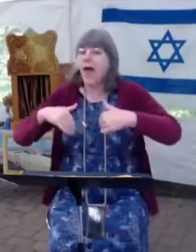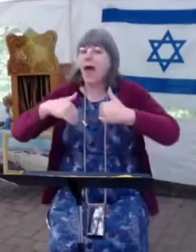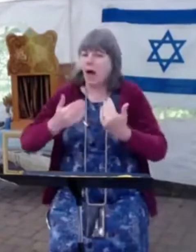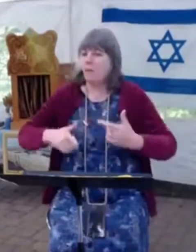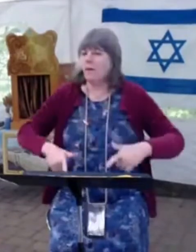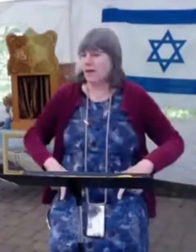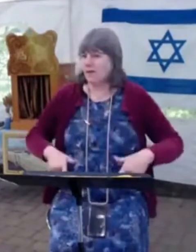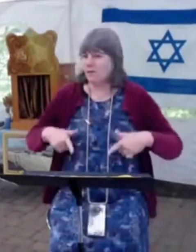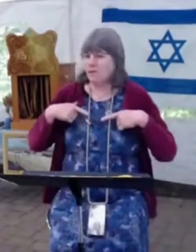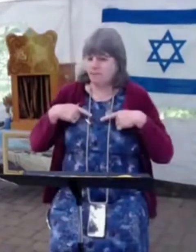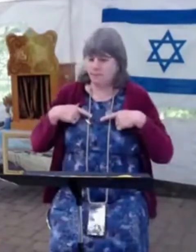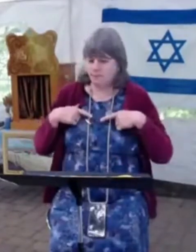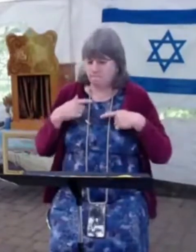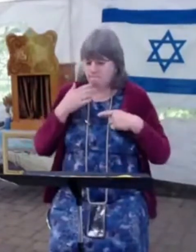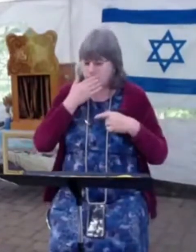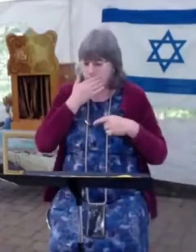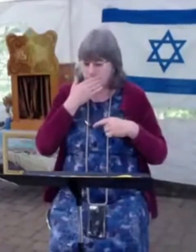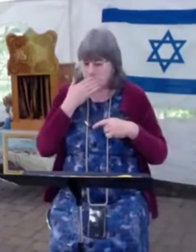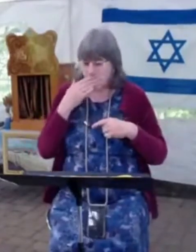live.